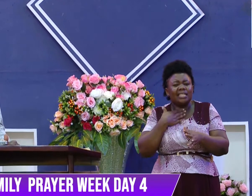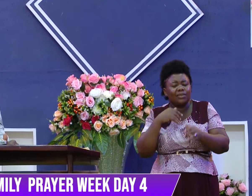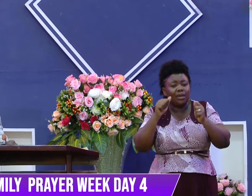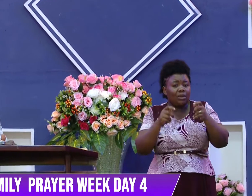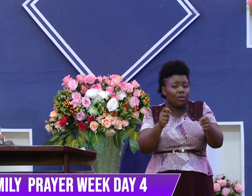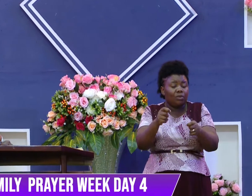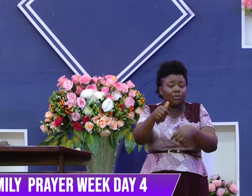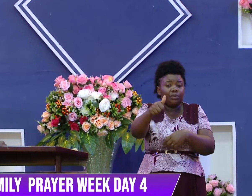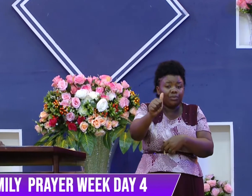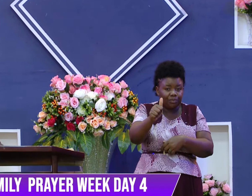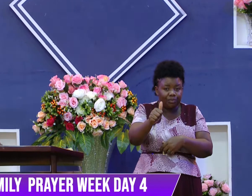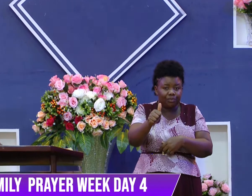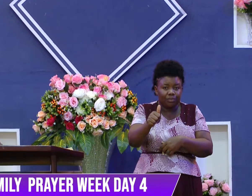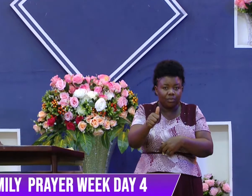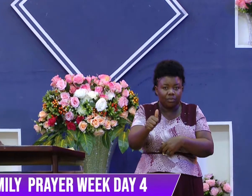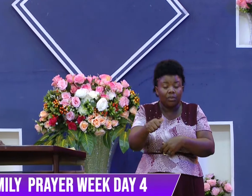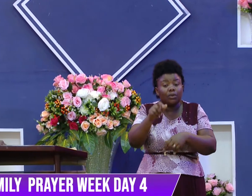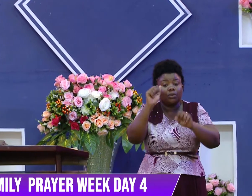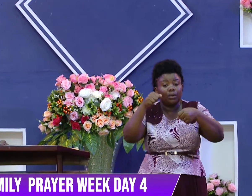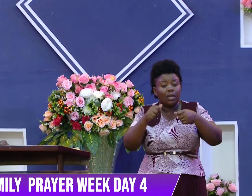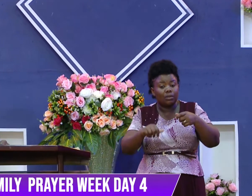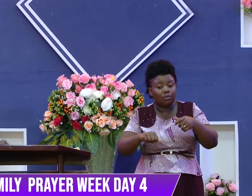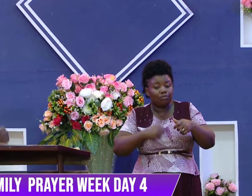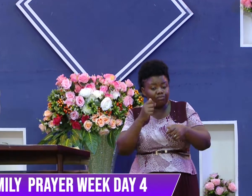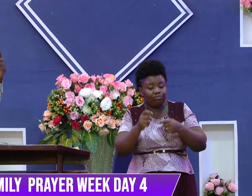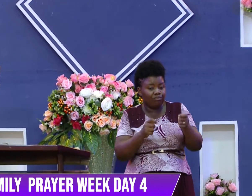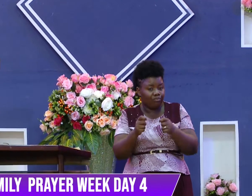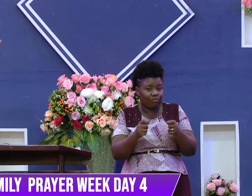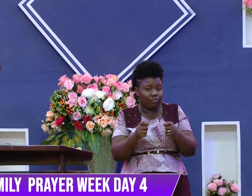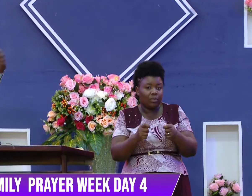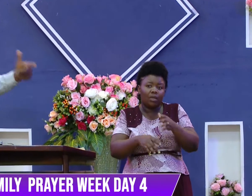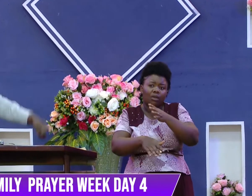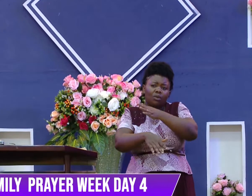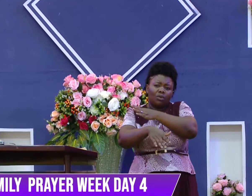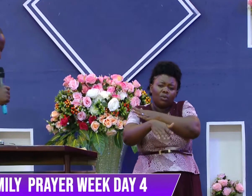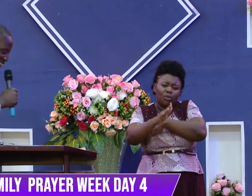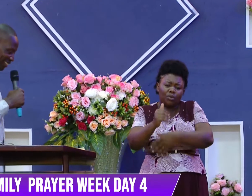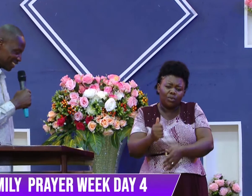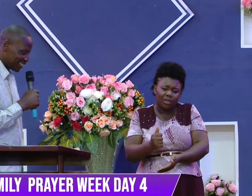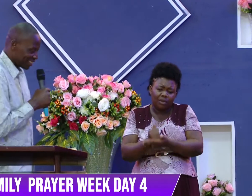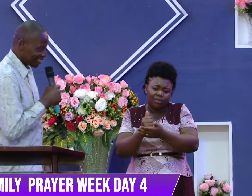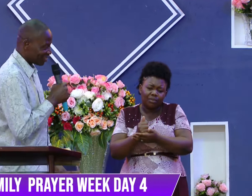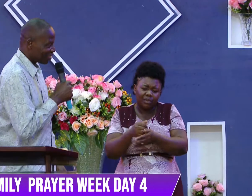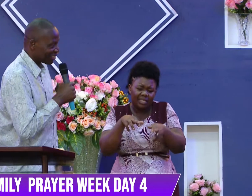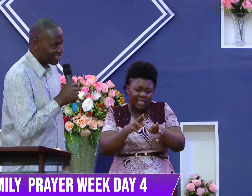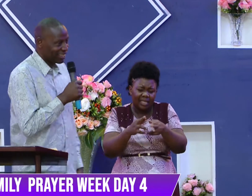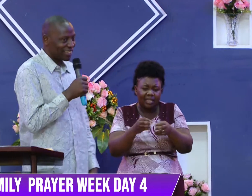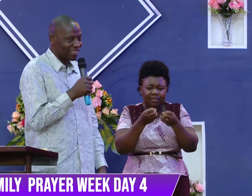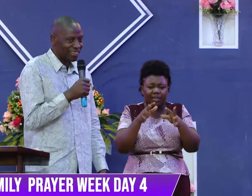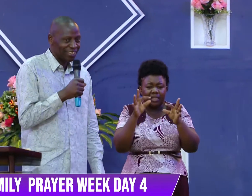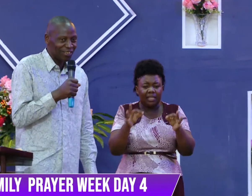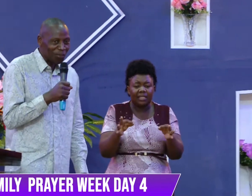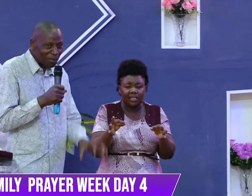need, you can control yourself. You can control yourself. The Lord is going to test us in many